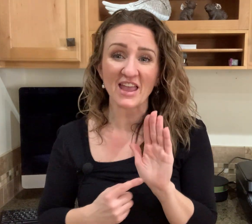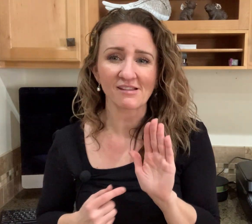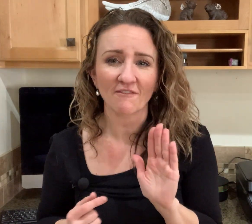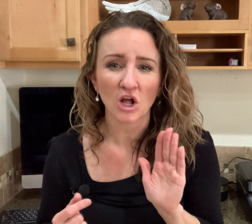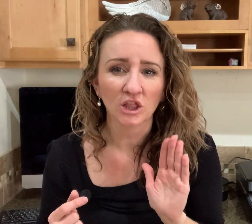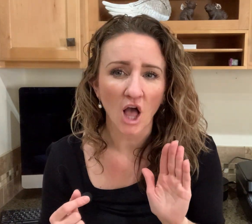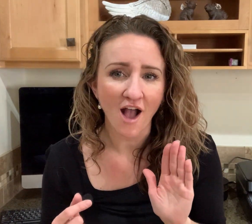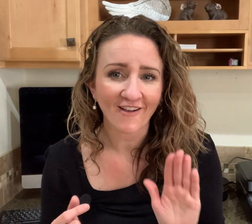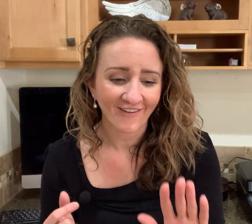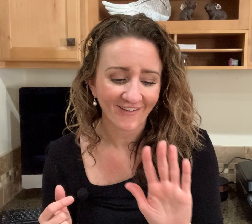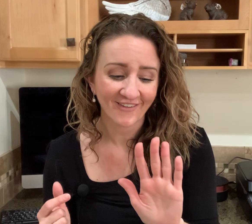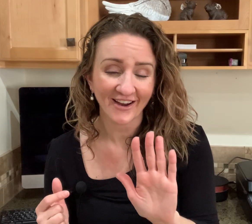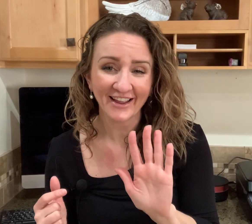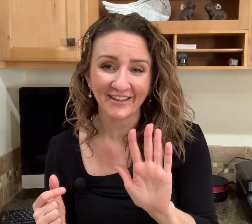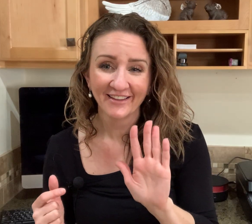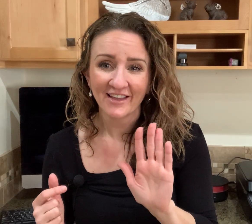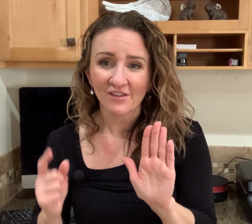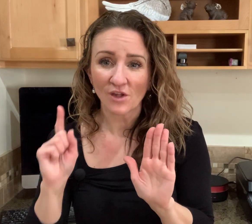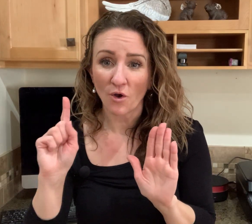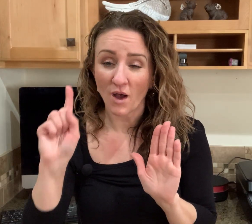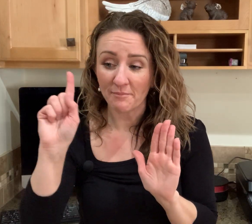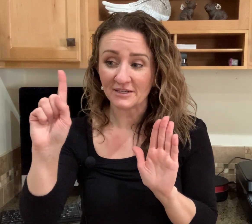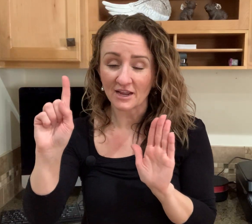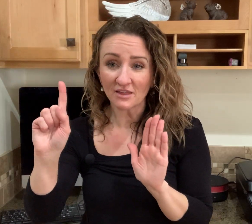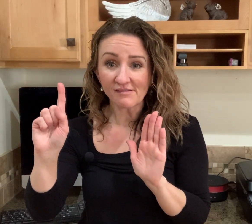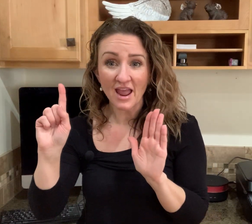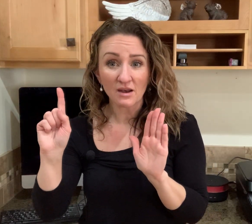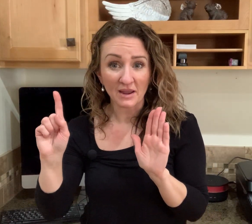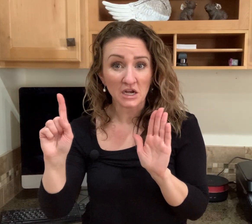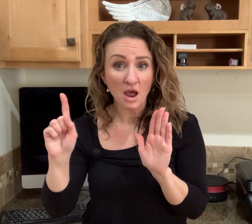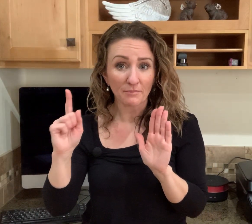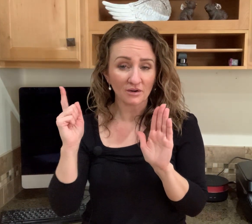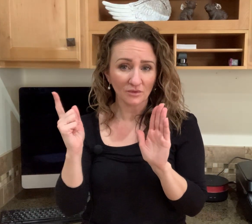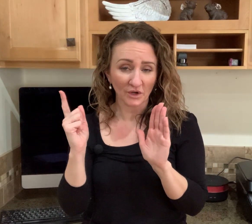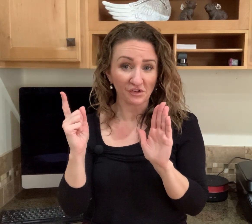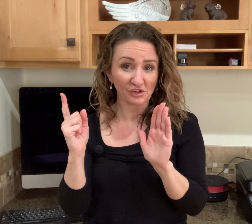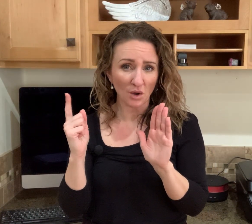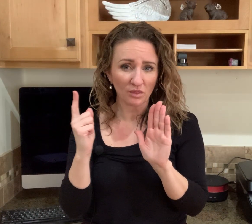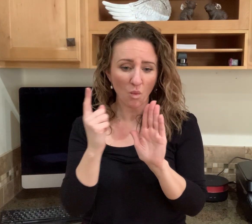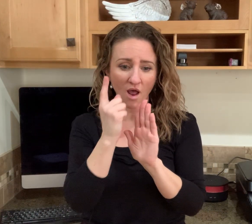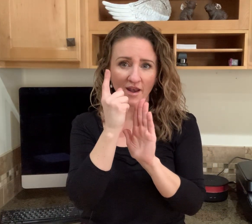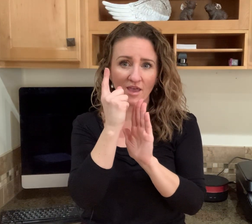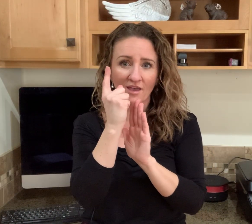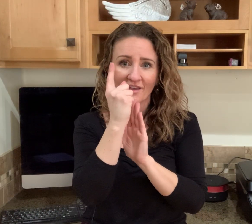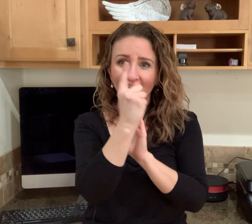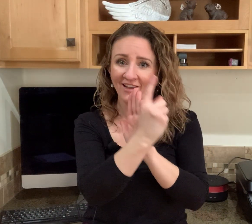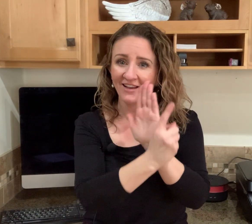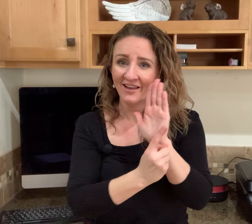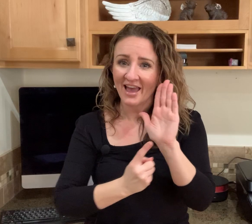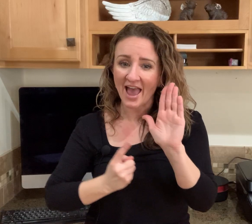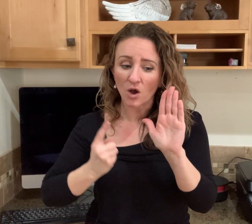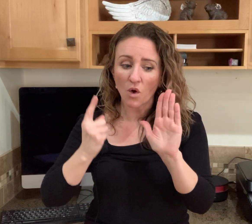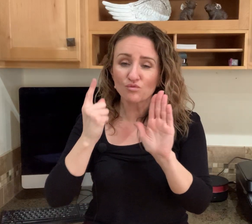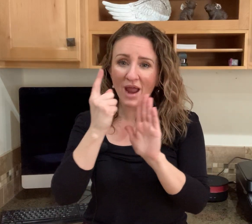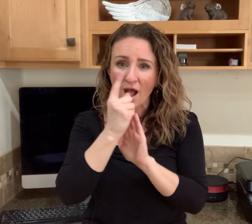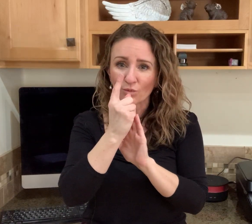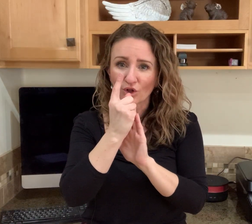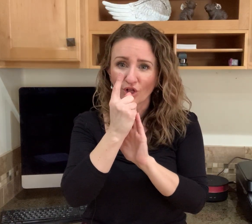face of a clock, right? So I'm going to take this hand and make a number. We're going to start with 1 and go around the